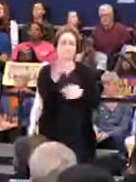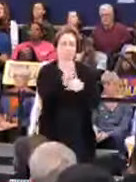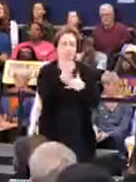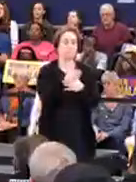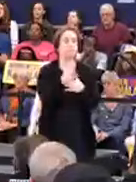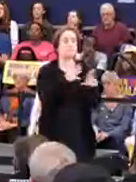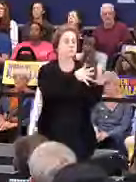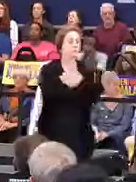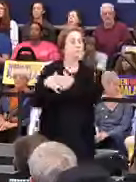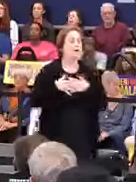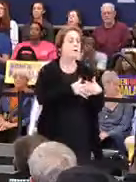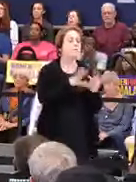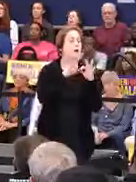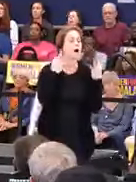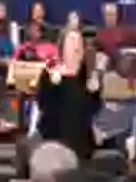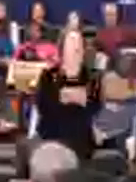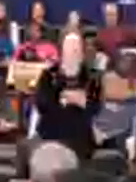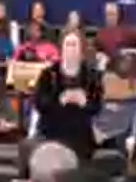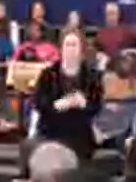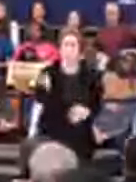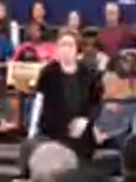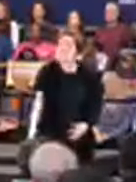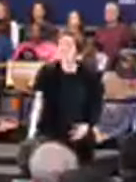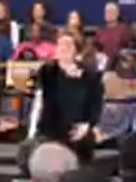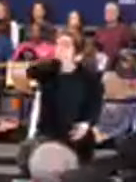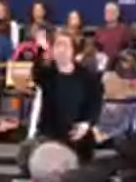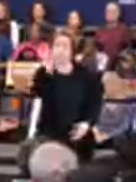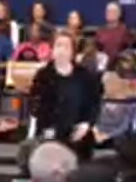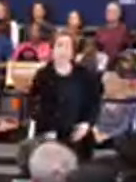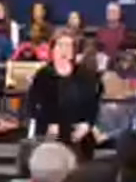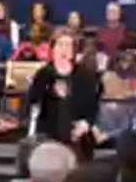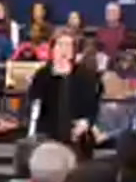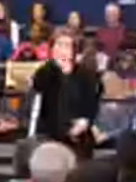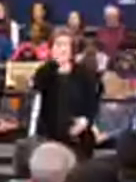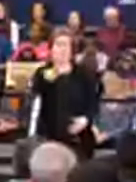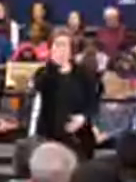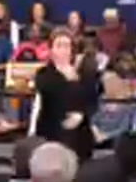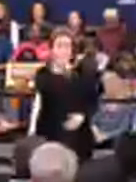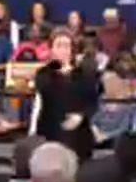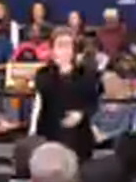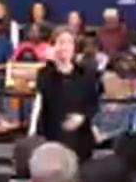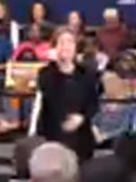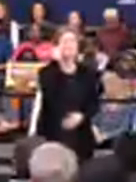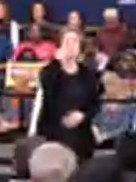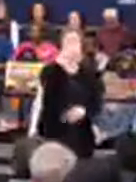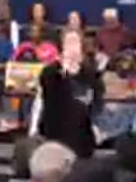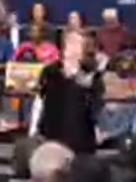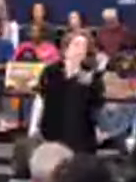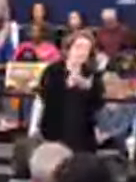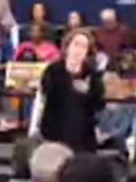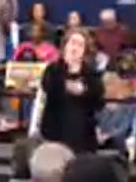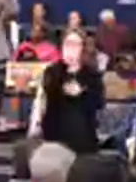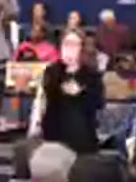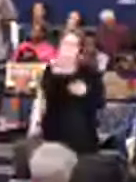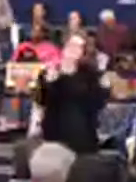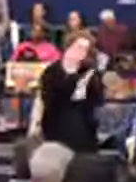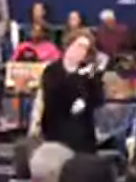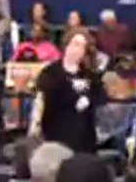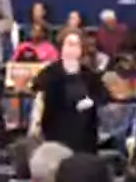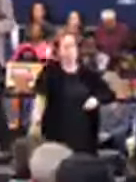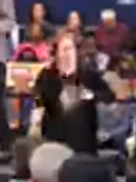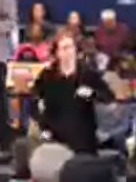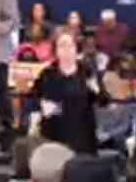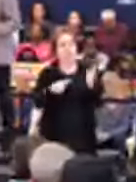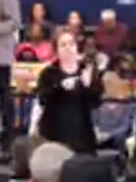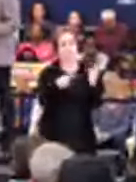Justice is on the ballot when in 99% of the counties in the United States, if you are a minimum wage worker working full time, you cannot